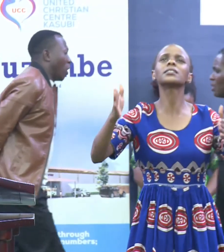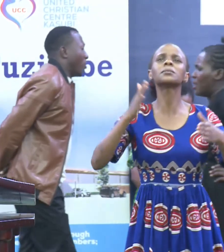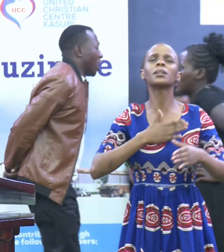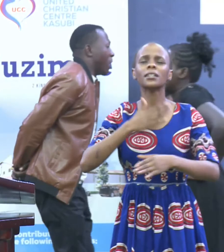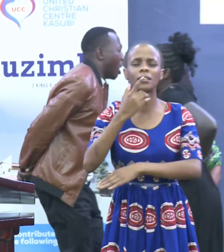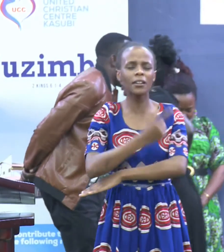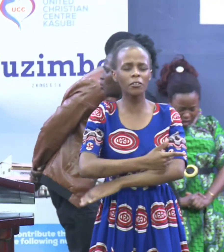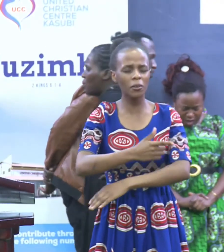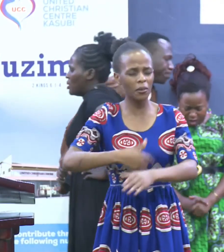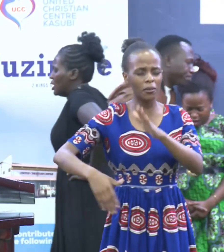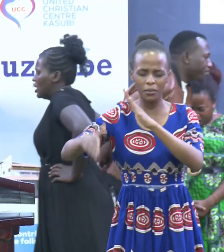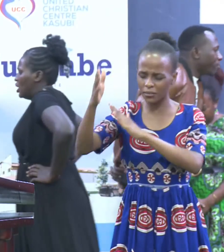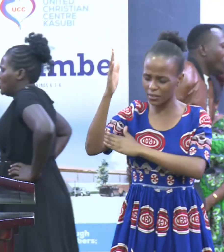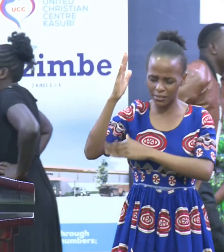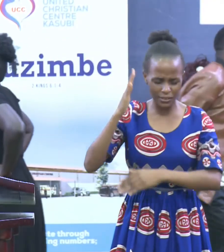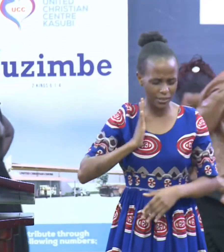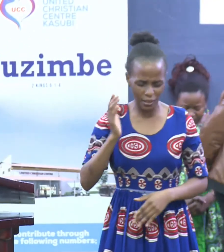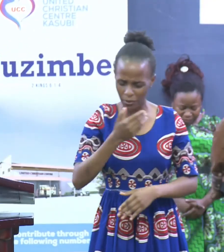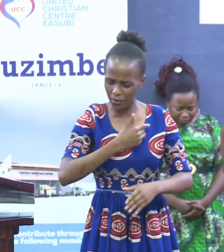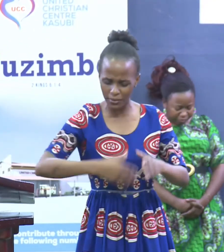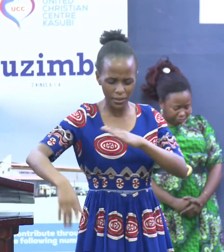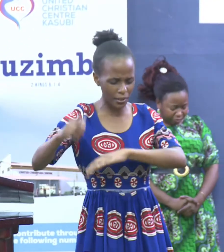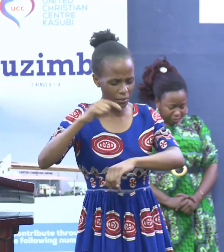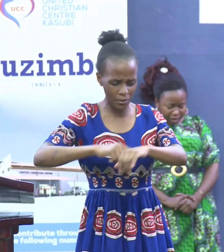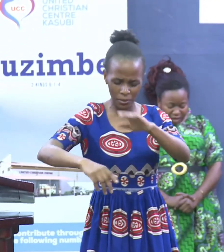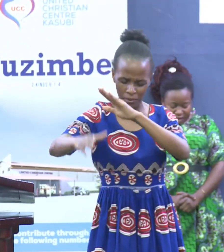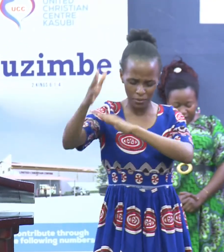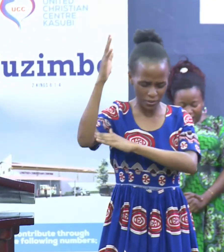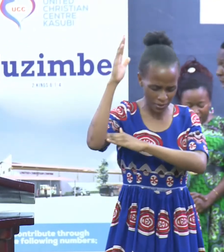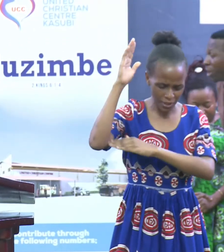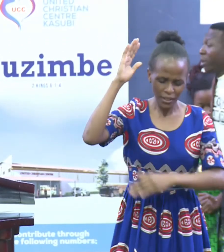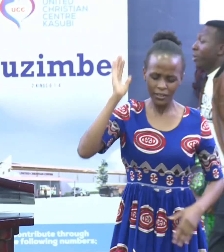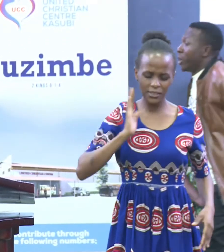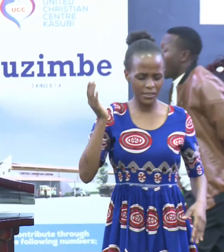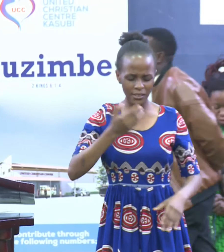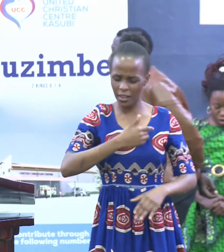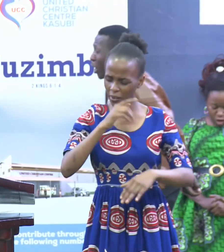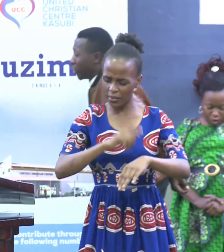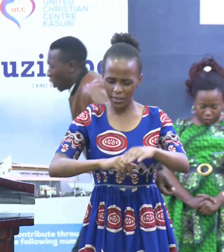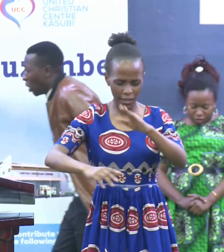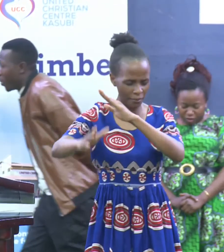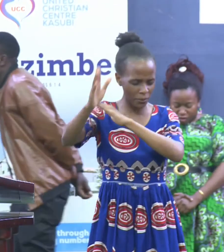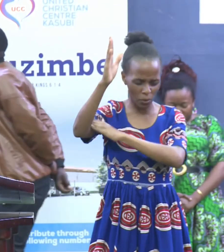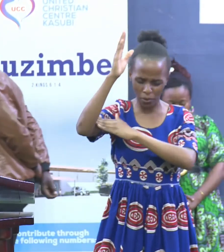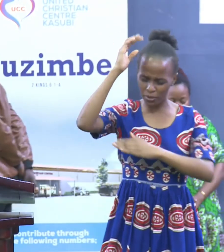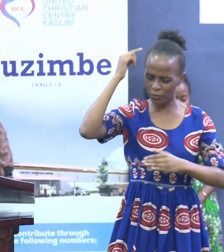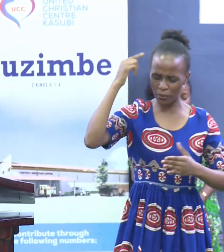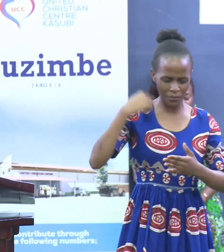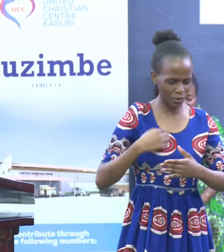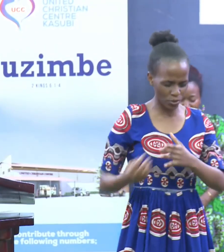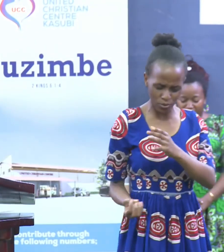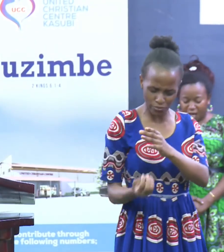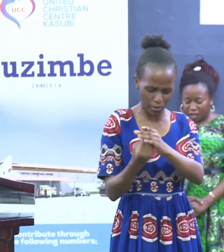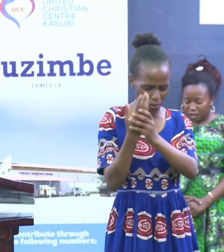day. This is my season. It's my season of